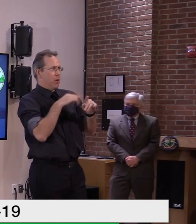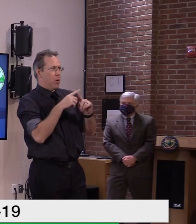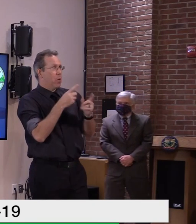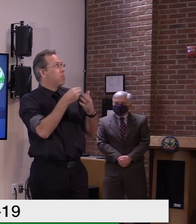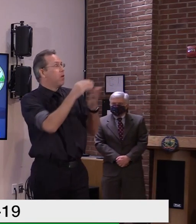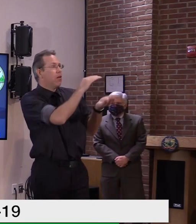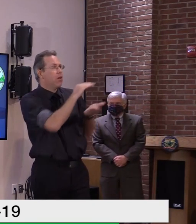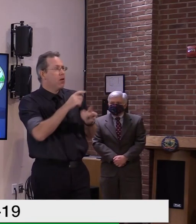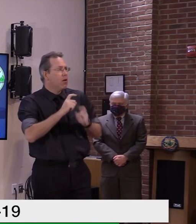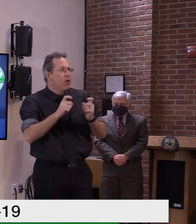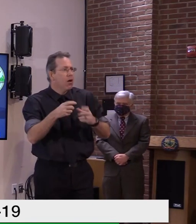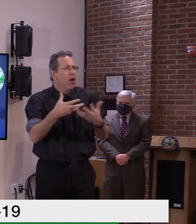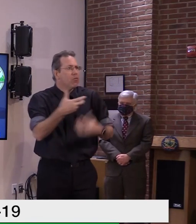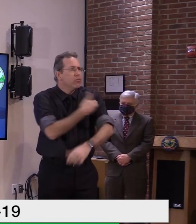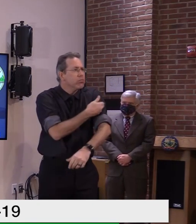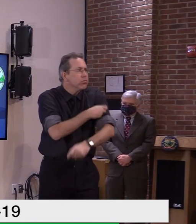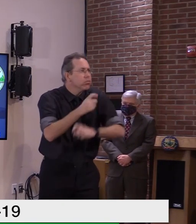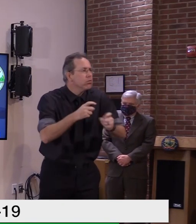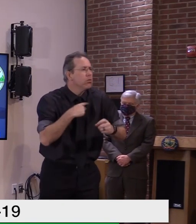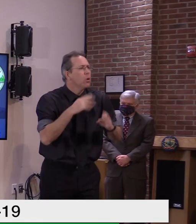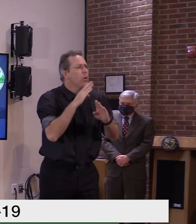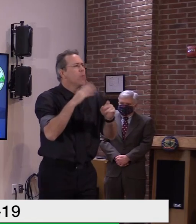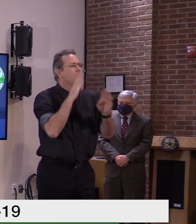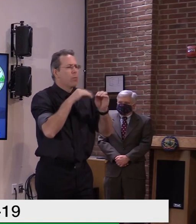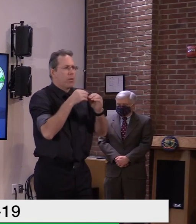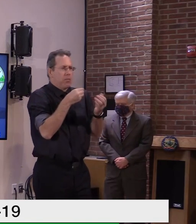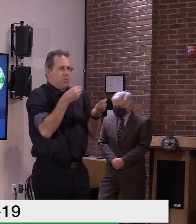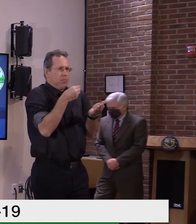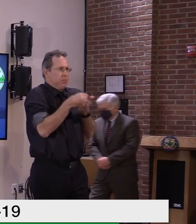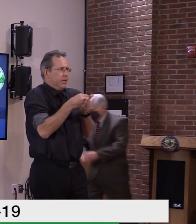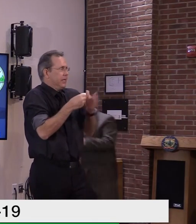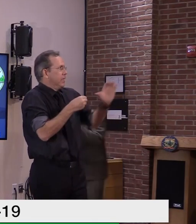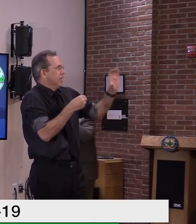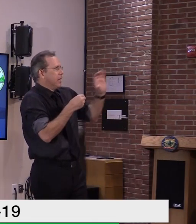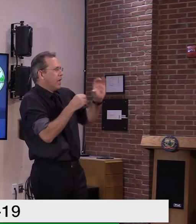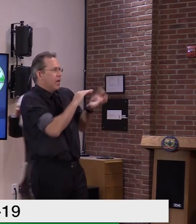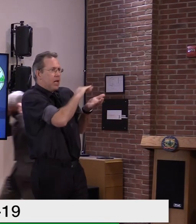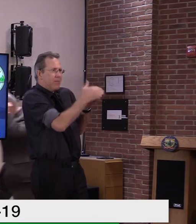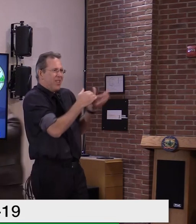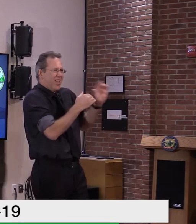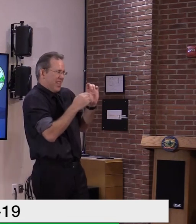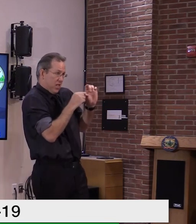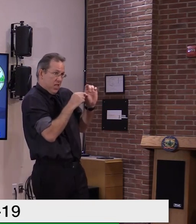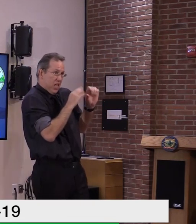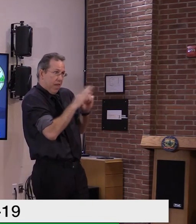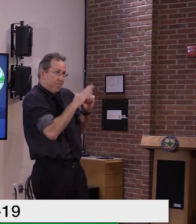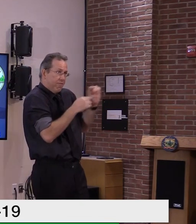the amount of money to deliver the vaccine. Secretary Smith.